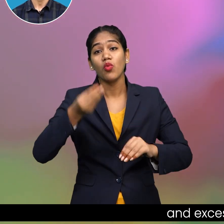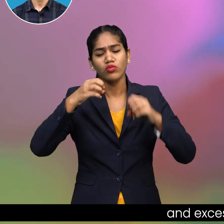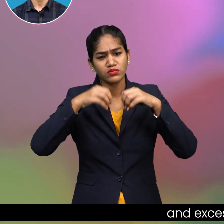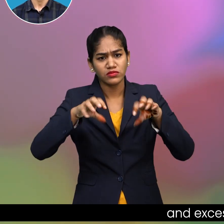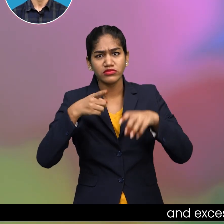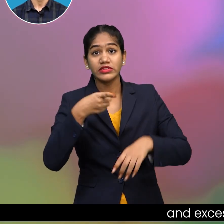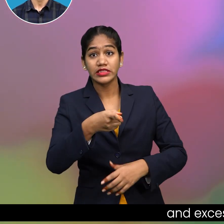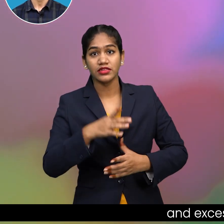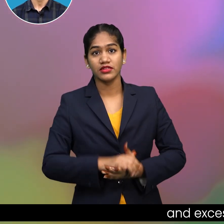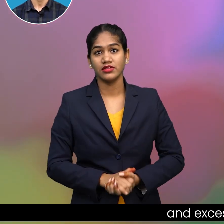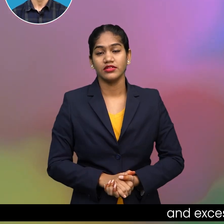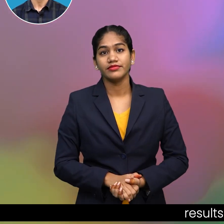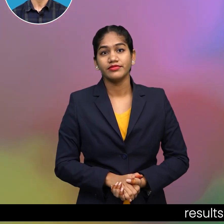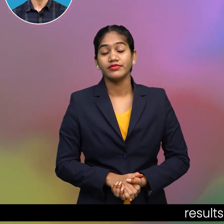it